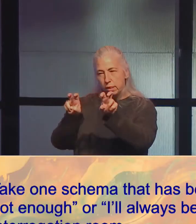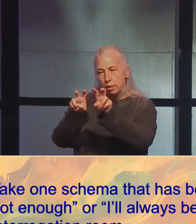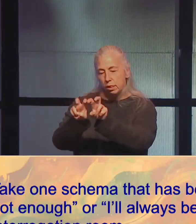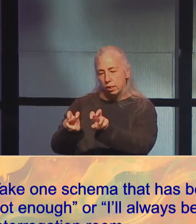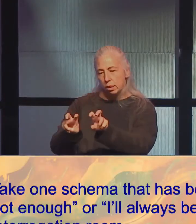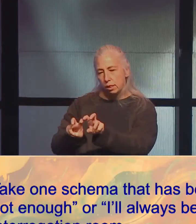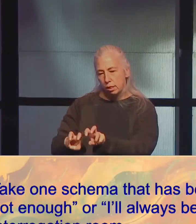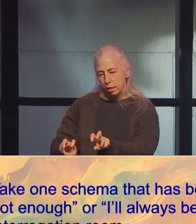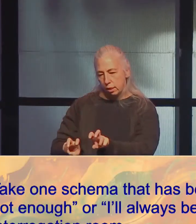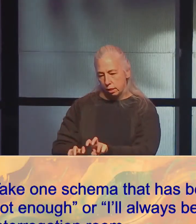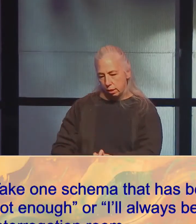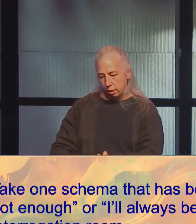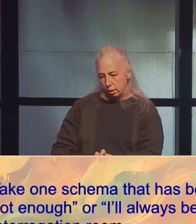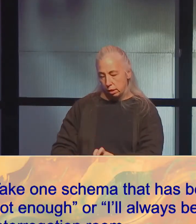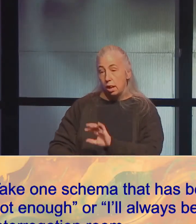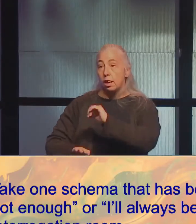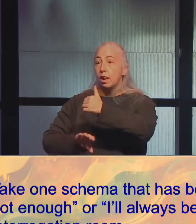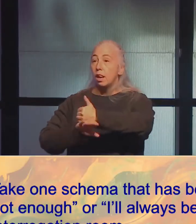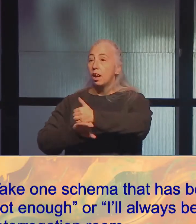Set up an appointment.